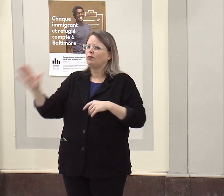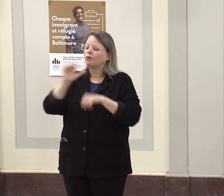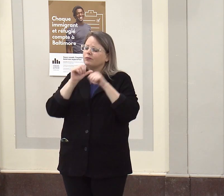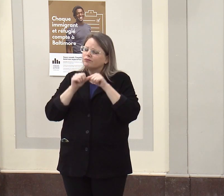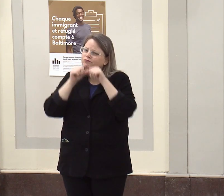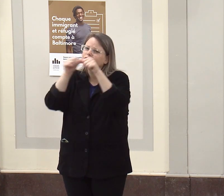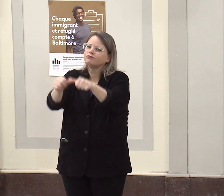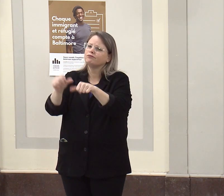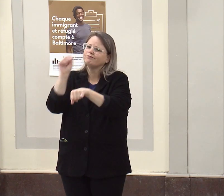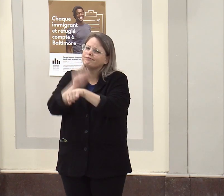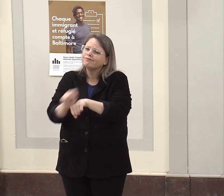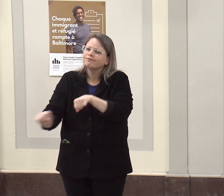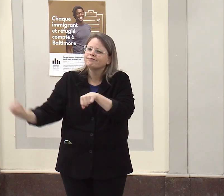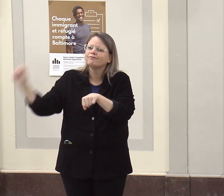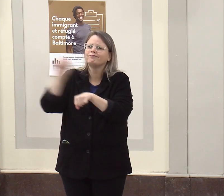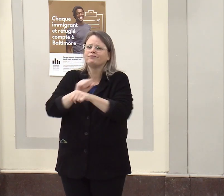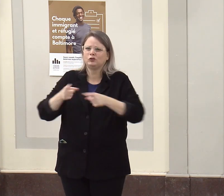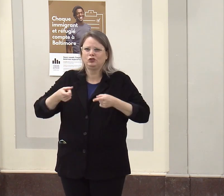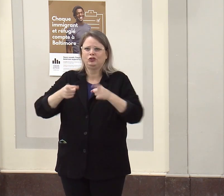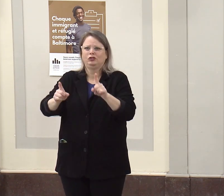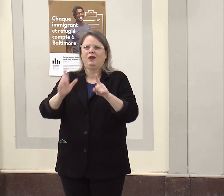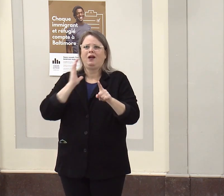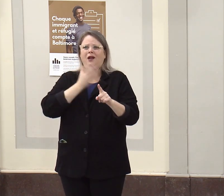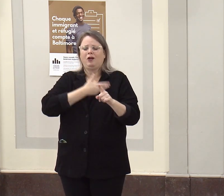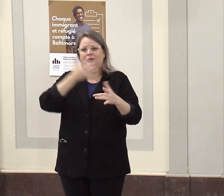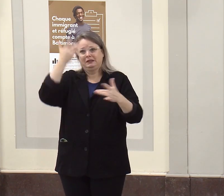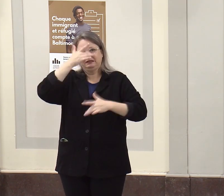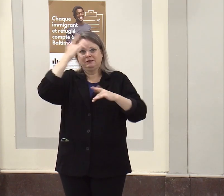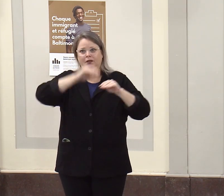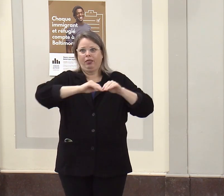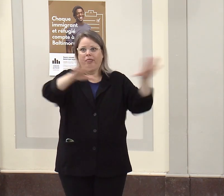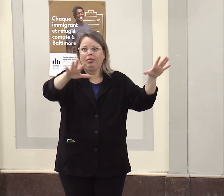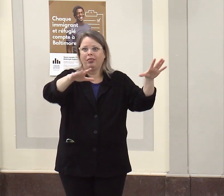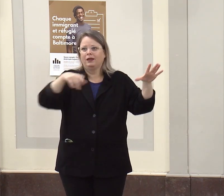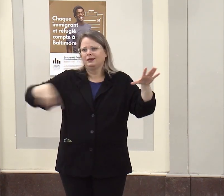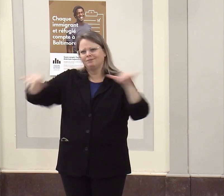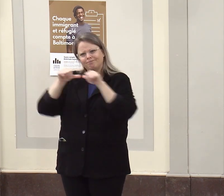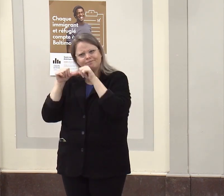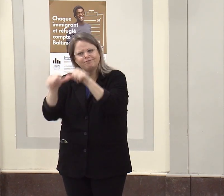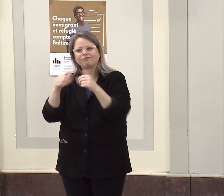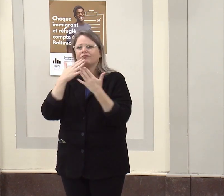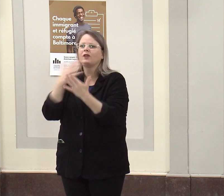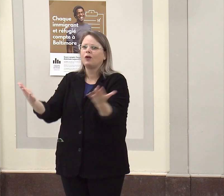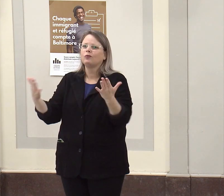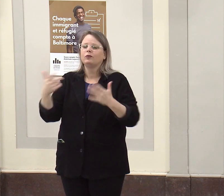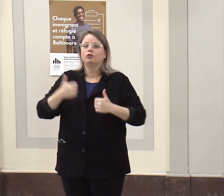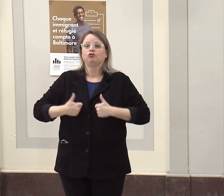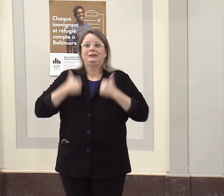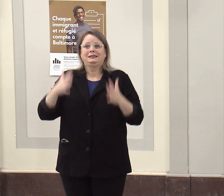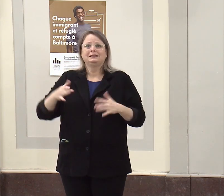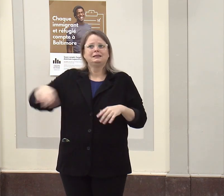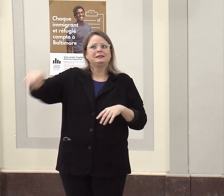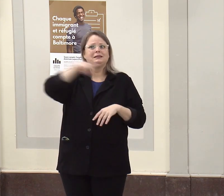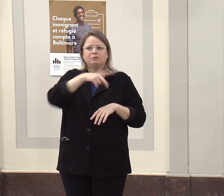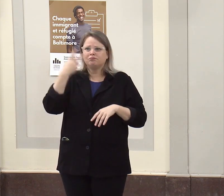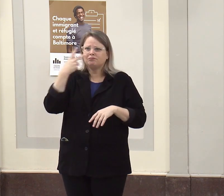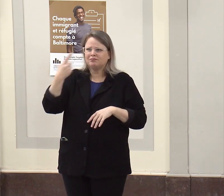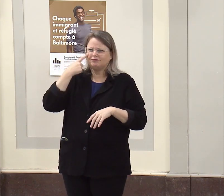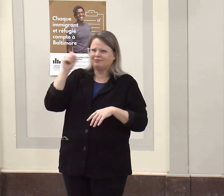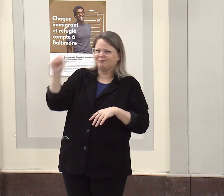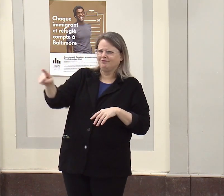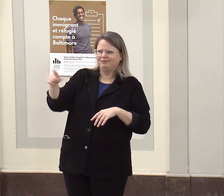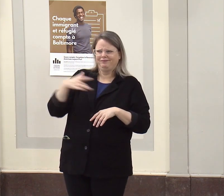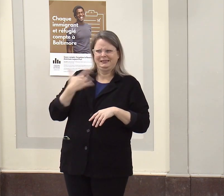pandemic. We continue to urge our residents, if you see something, say something. You can call Metro Crime Stoppers to provide anonymous tips